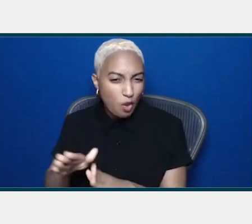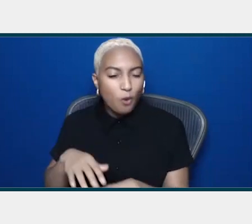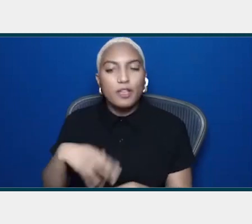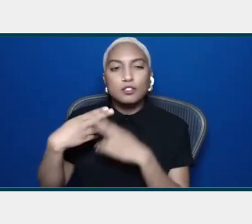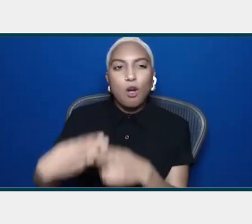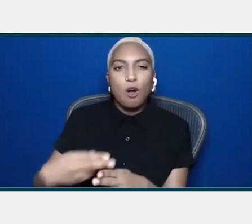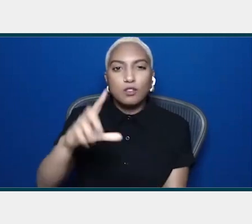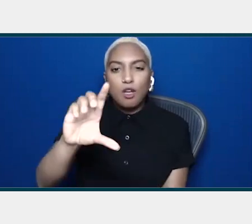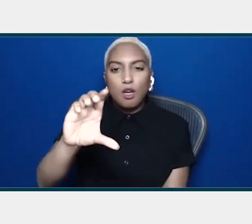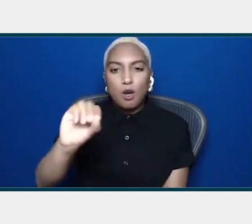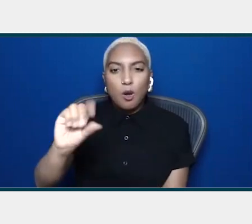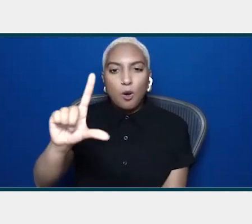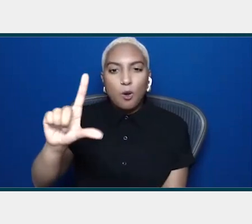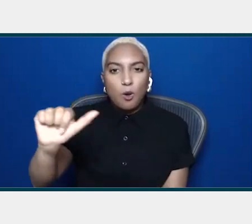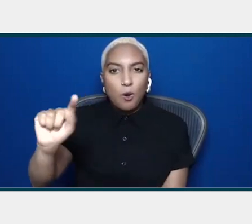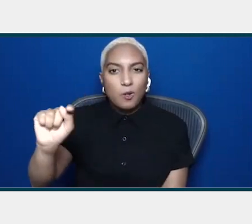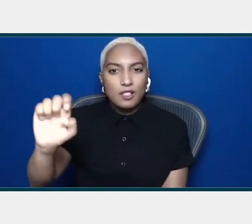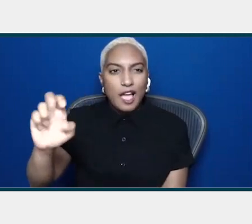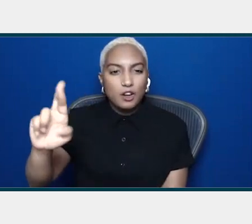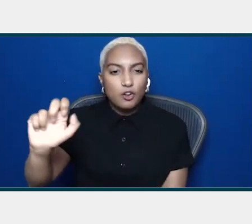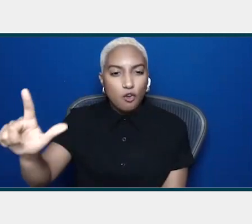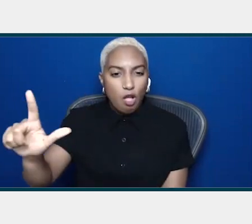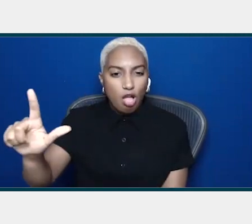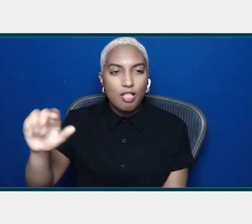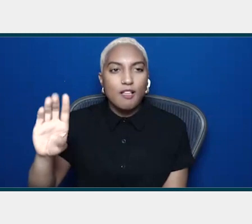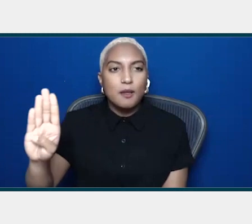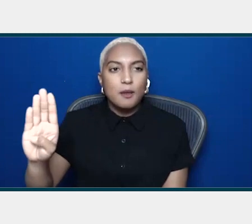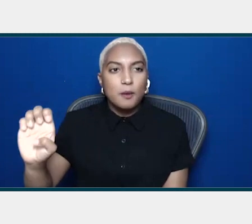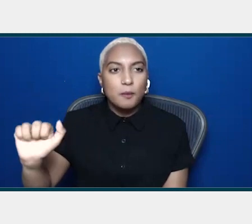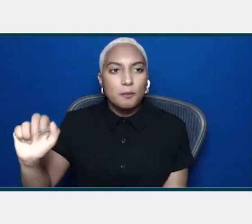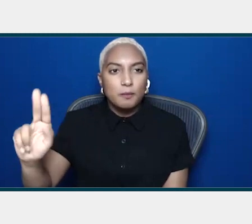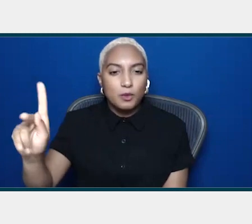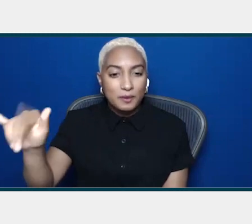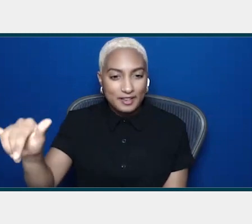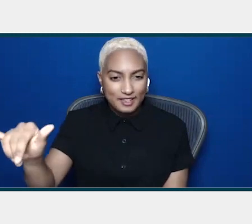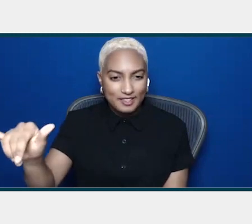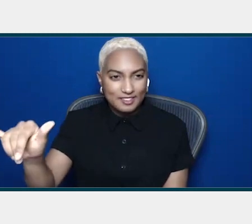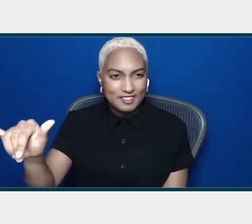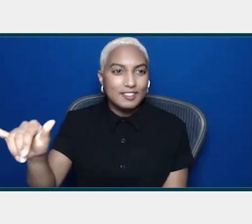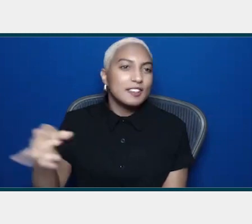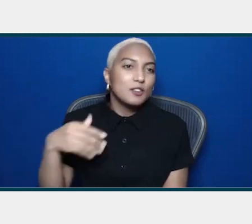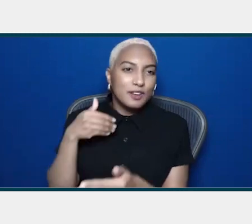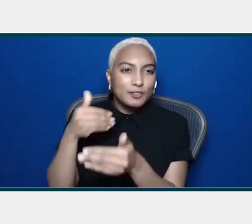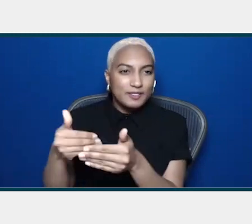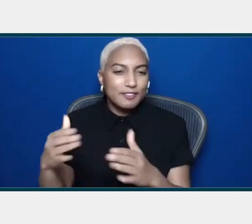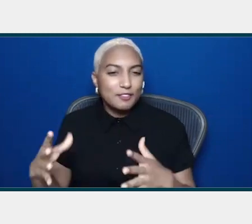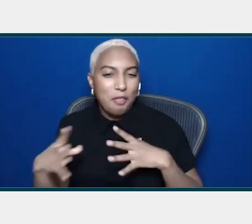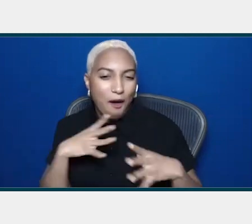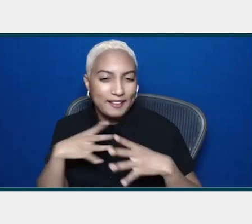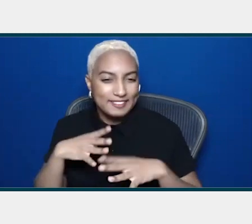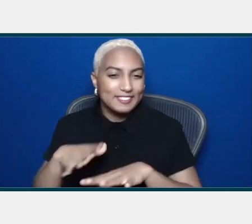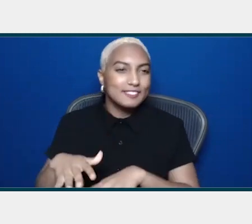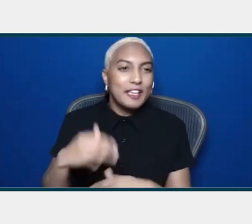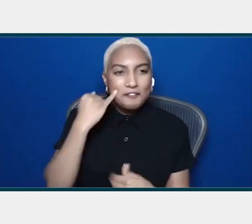plays death. So that's all you need to know. Go watch it. But there's this moment where